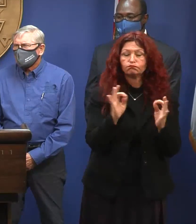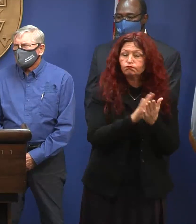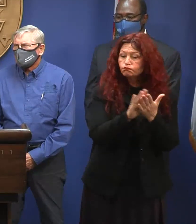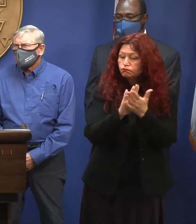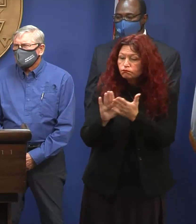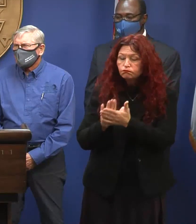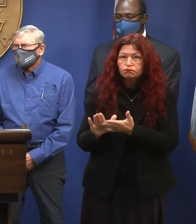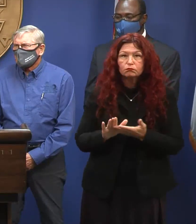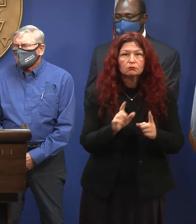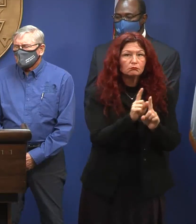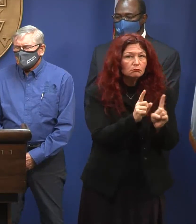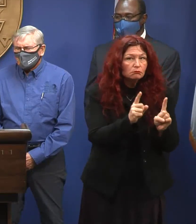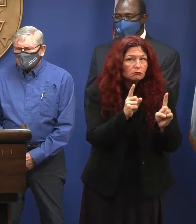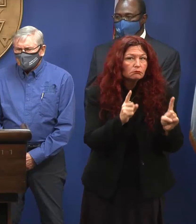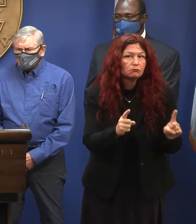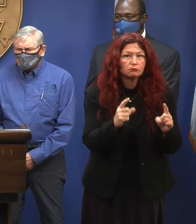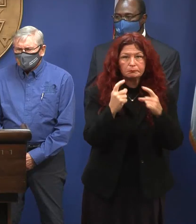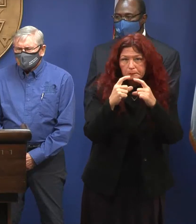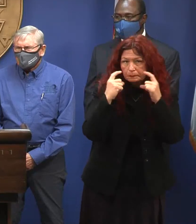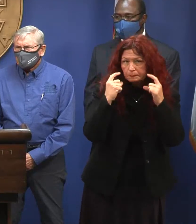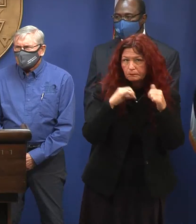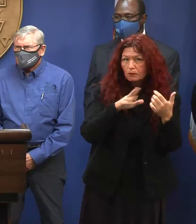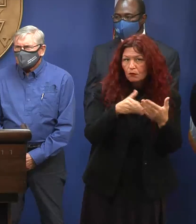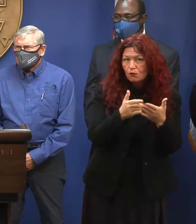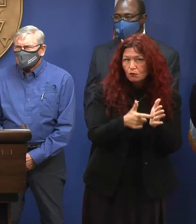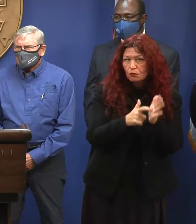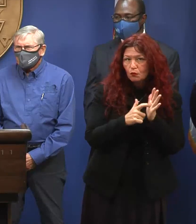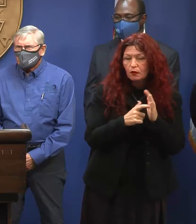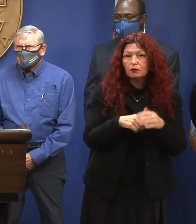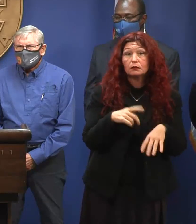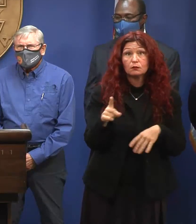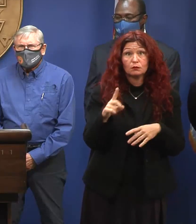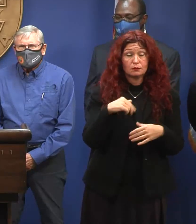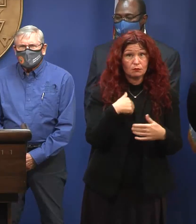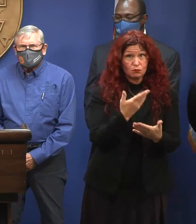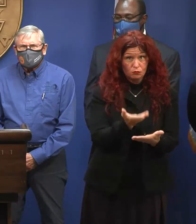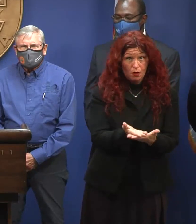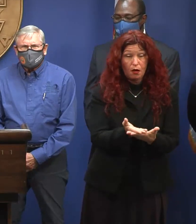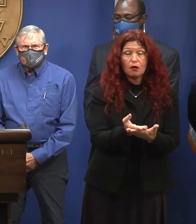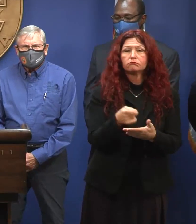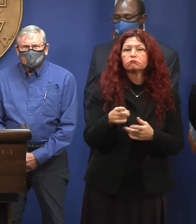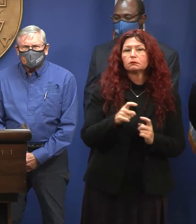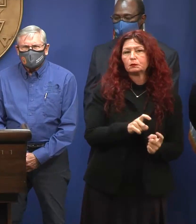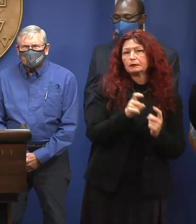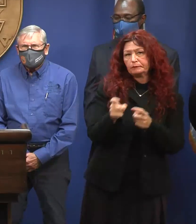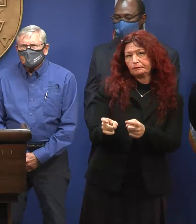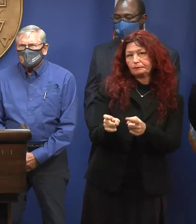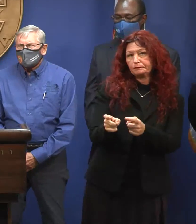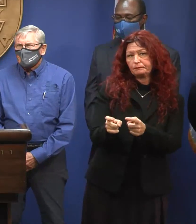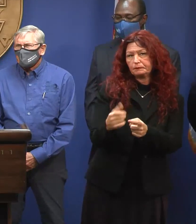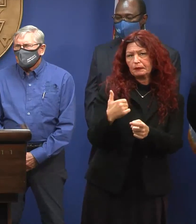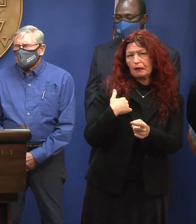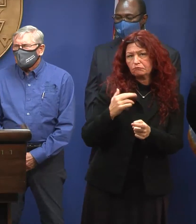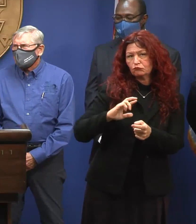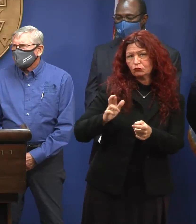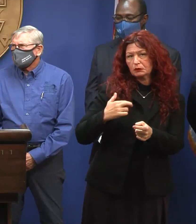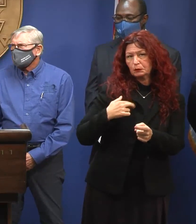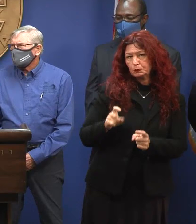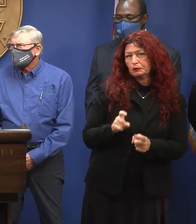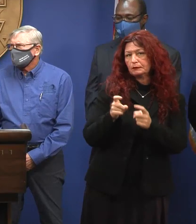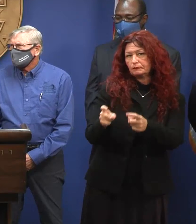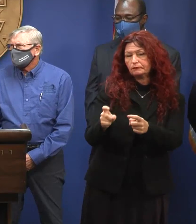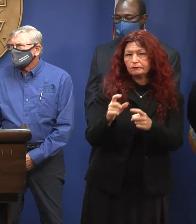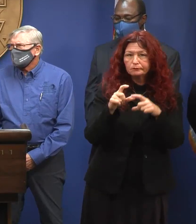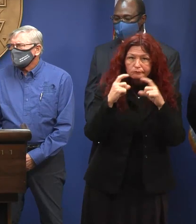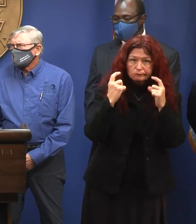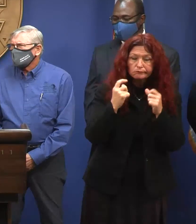masking requirements. And everyone who goes to a center will receive a kit when they arrive, including a mask, gloves, hand sanitizer,